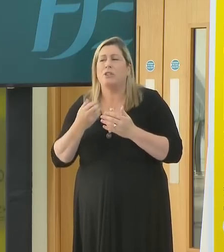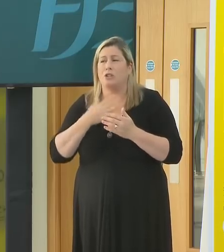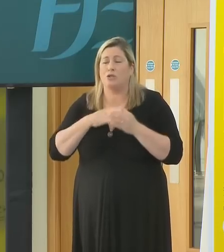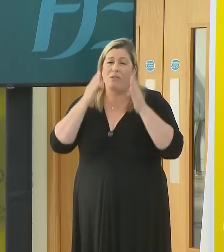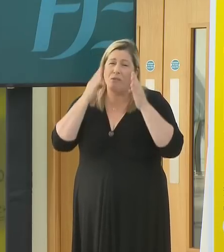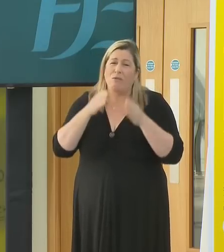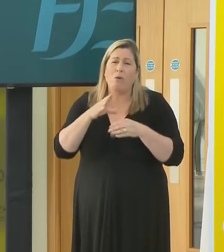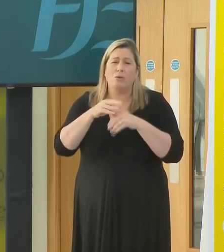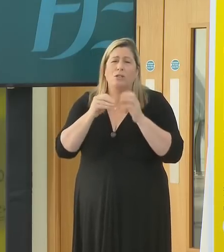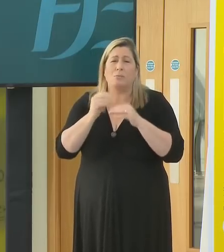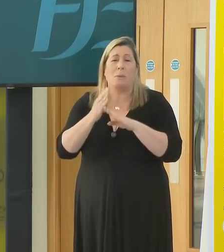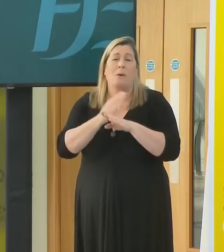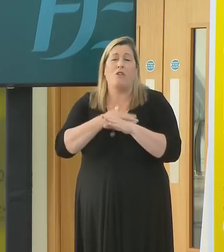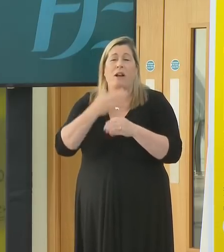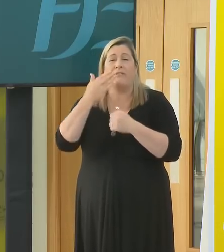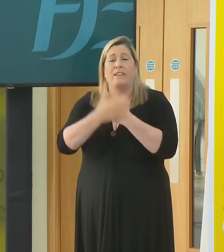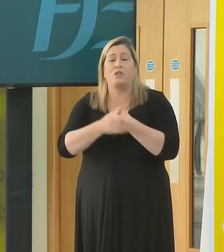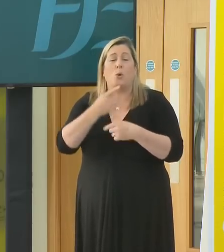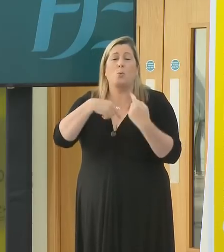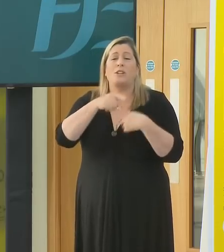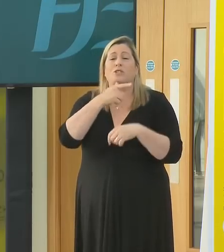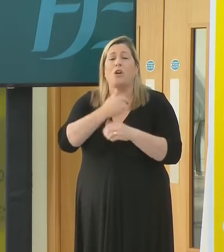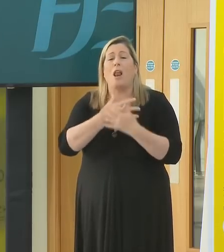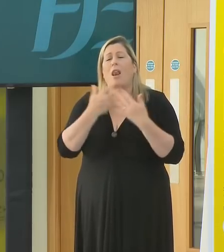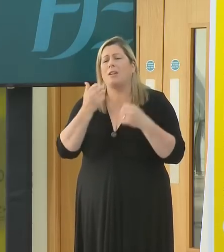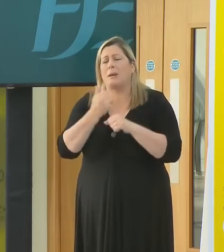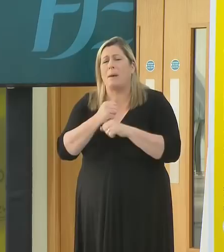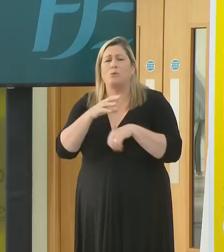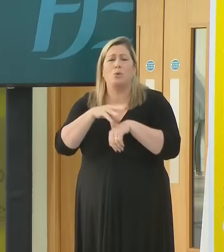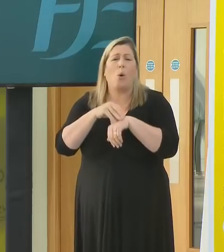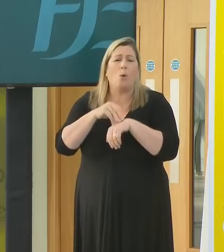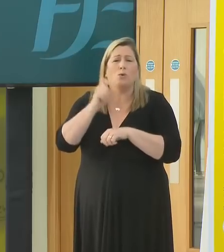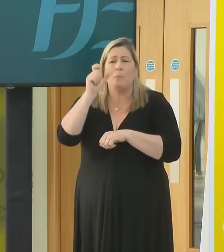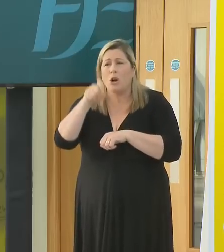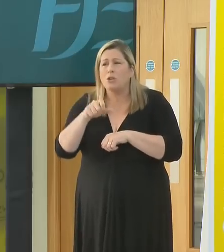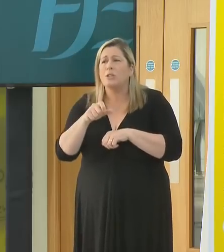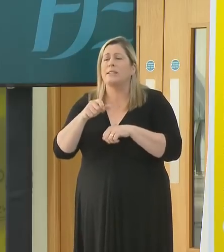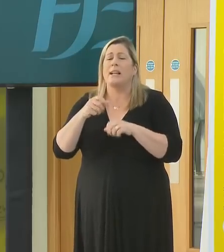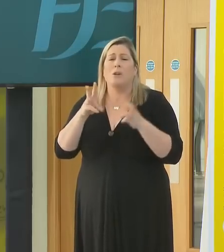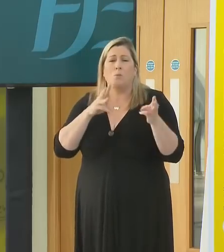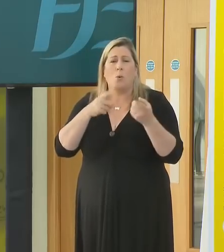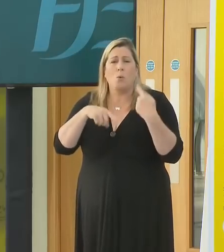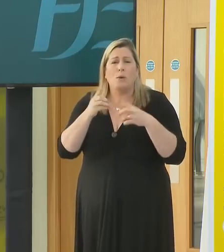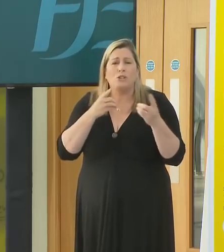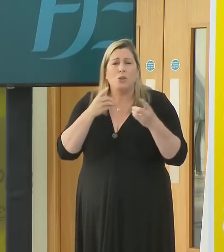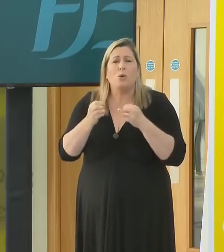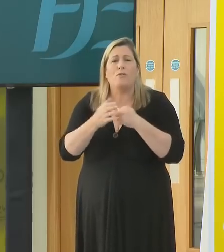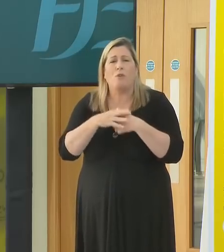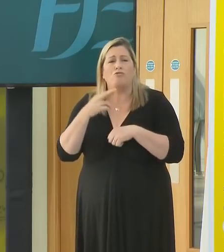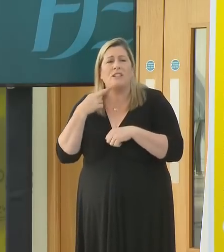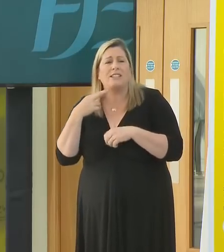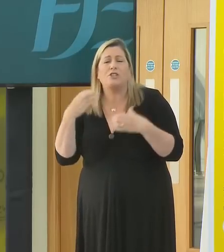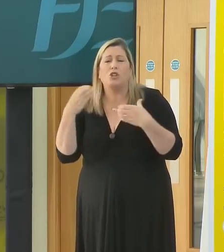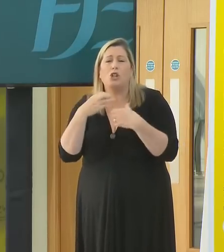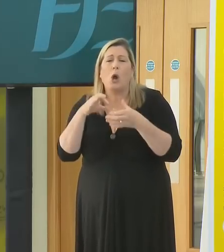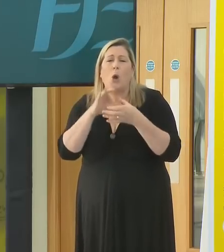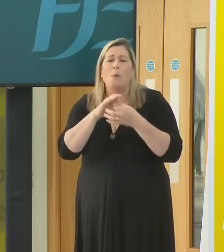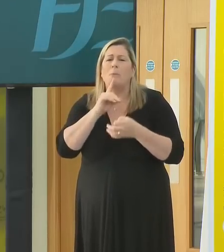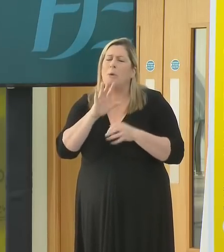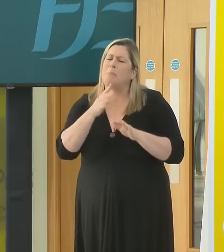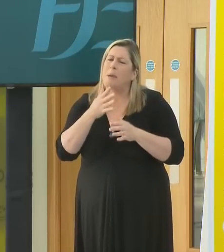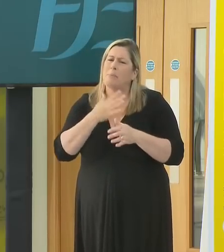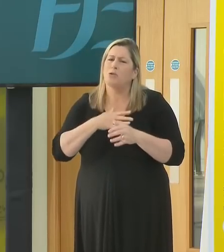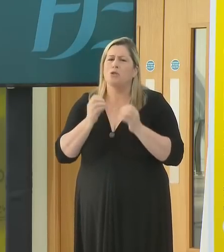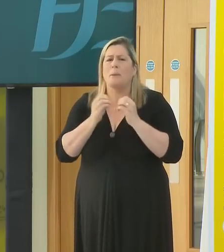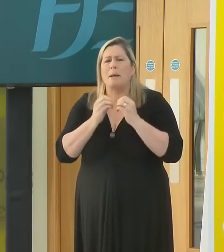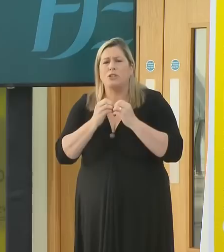something, so before I finish, we talk a lot about older persons and the work that we're doing in relation to residential care, home support, etc. But maybe just to mention some